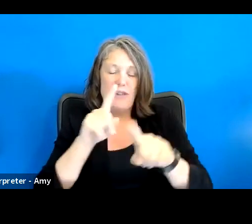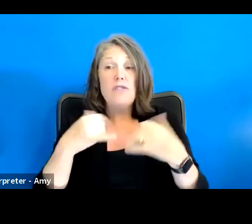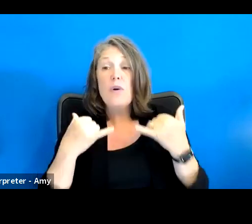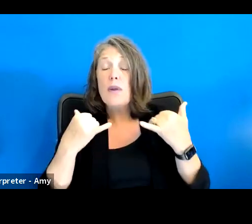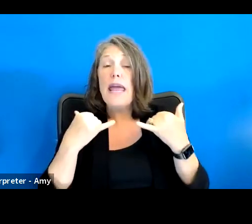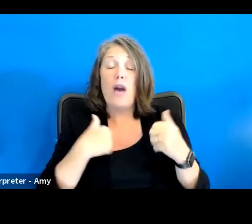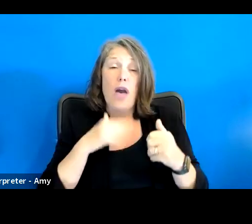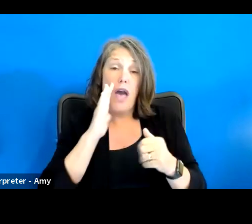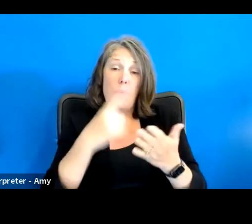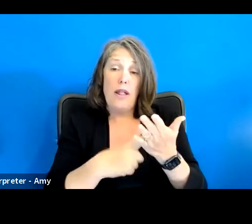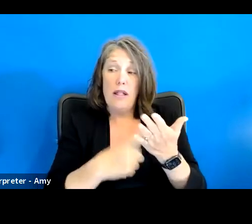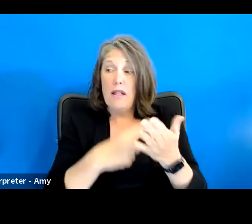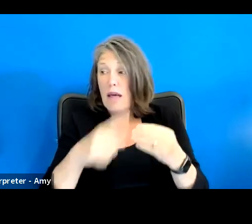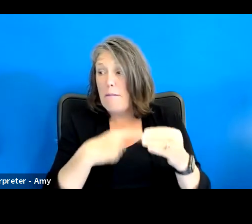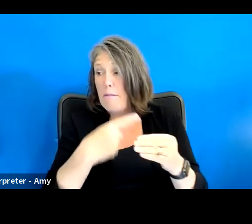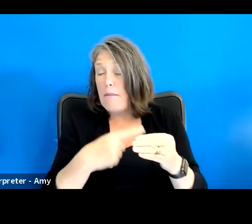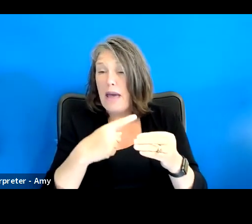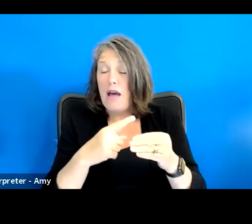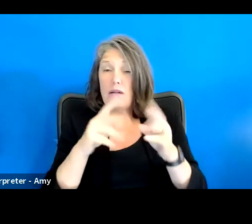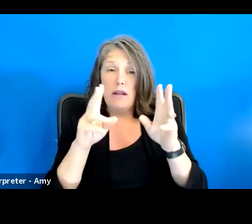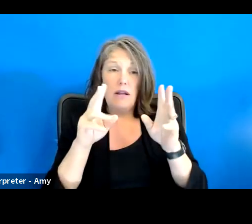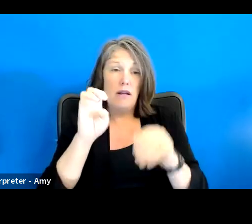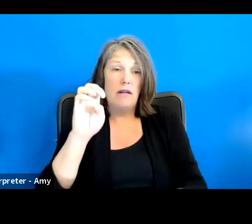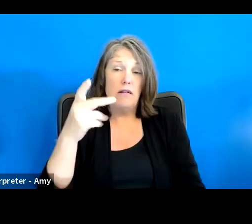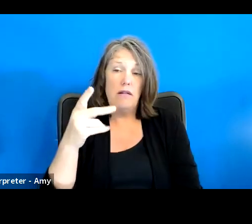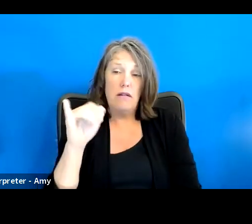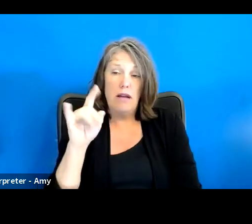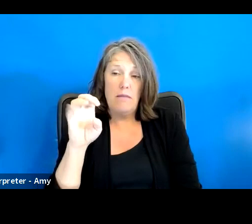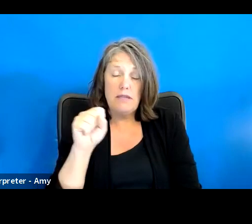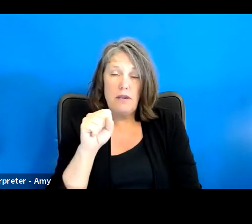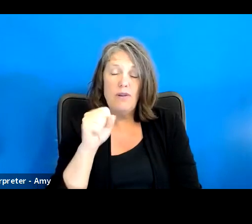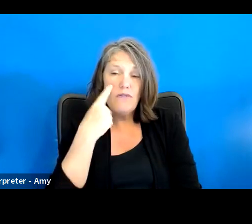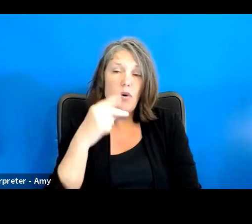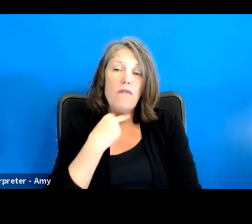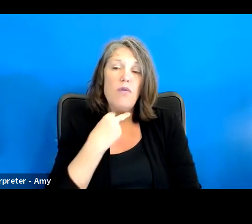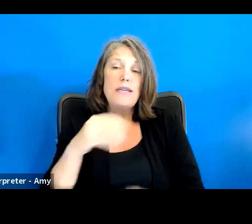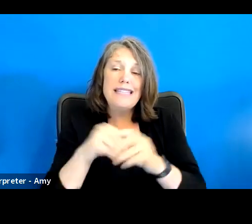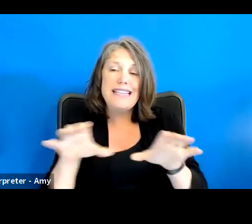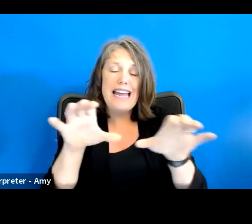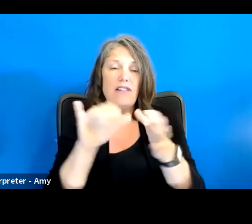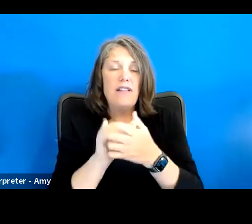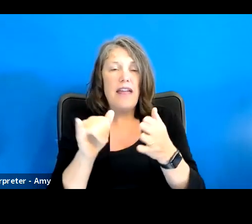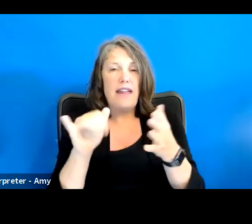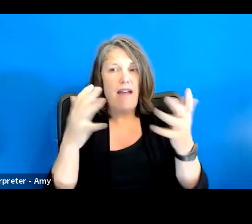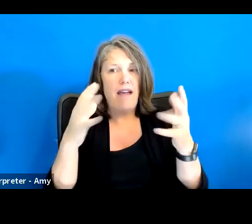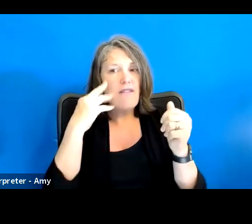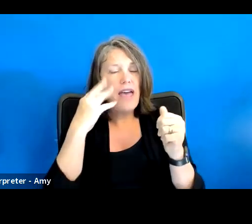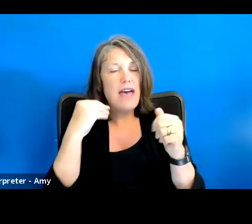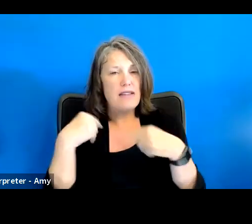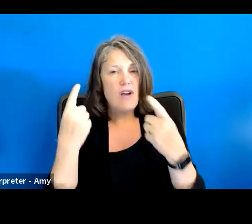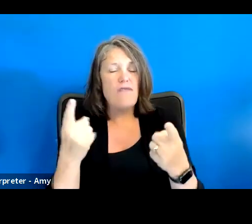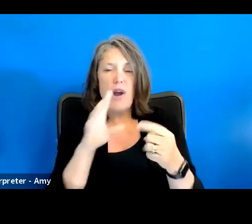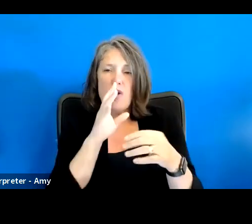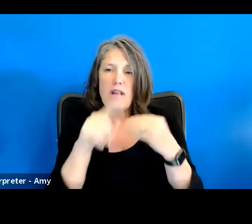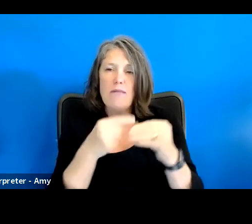I am going to talk about the episodes of the podcast of Voices in Action that we've had so far, and kind of talk a little bit about